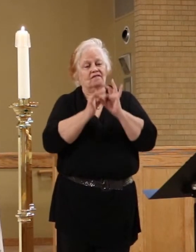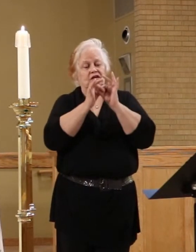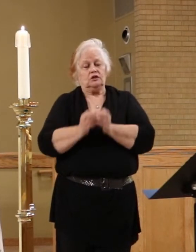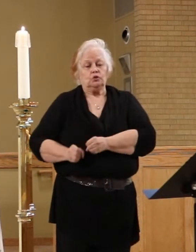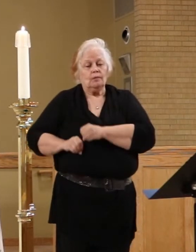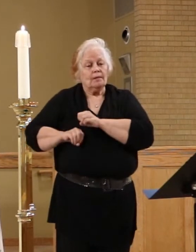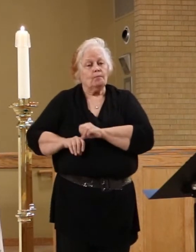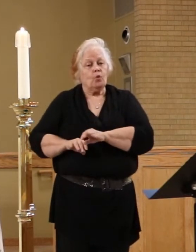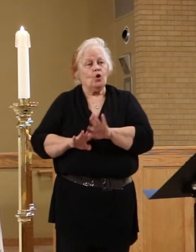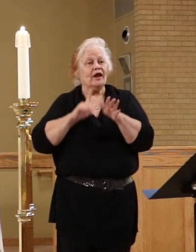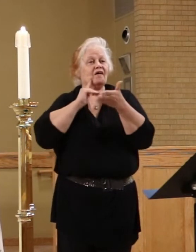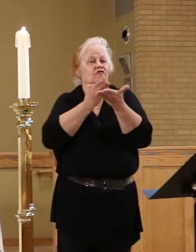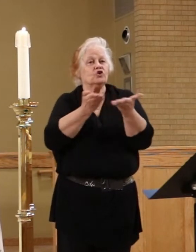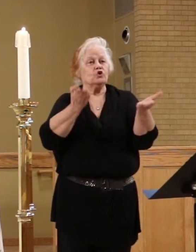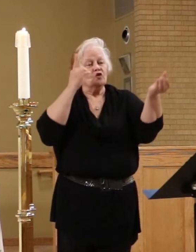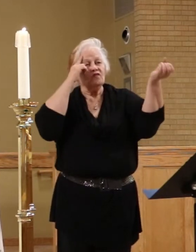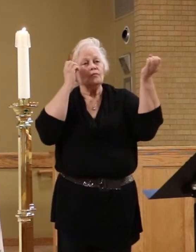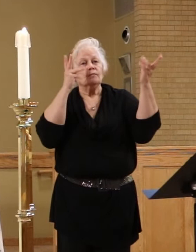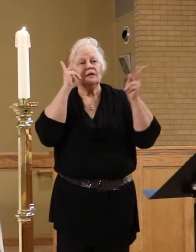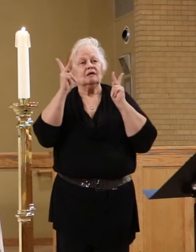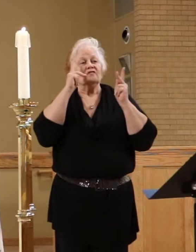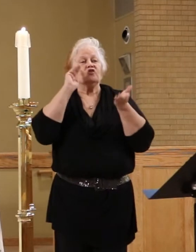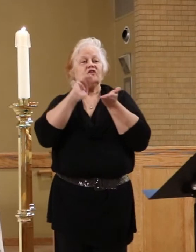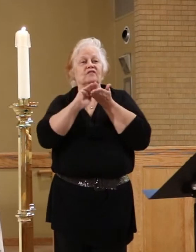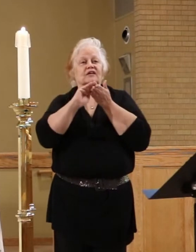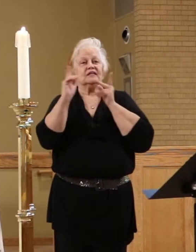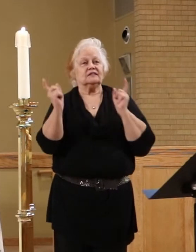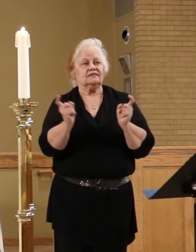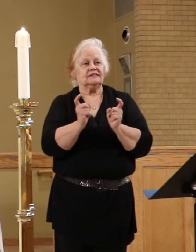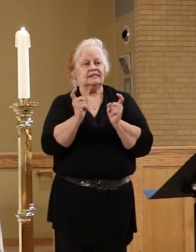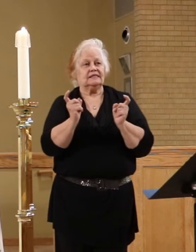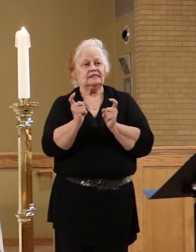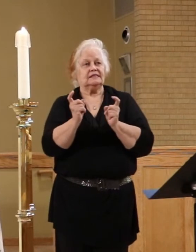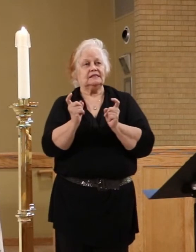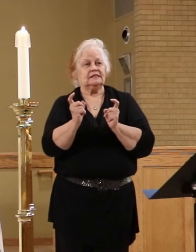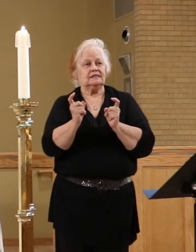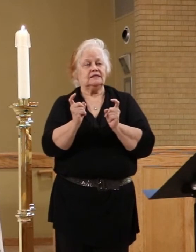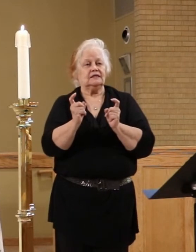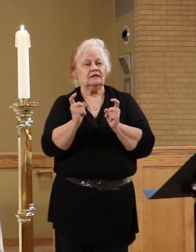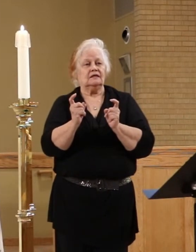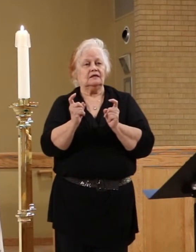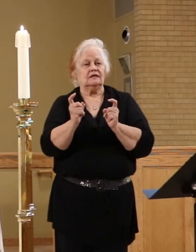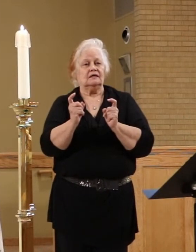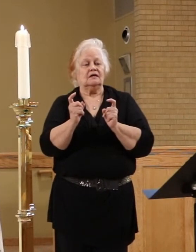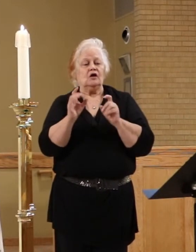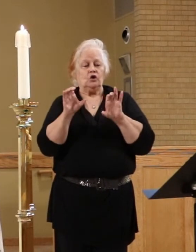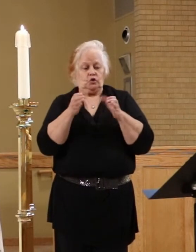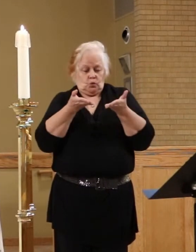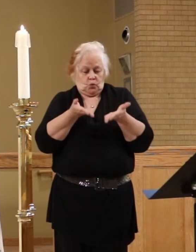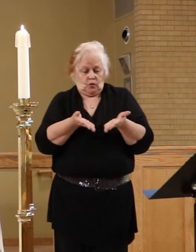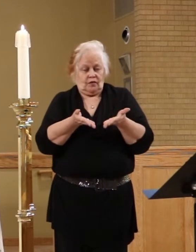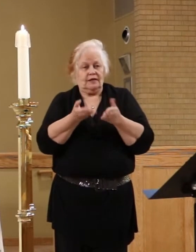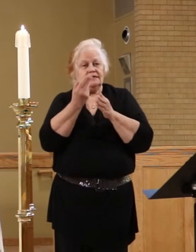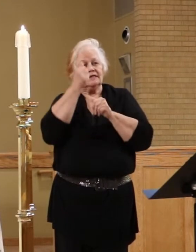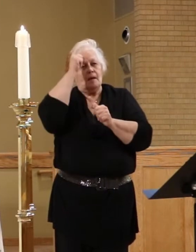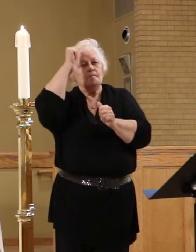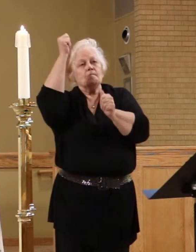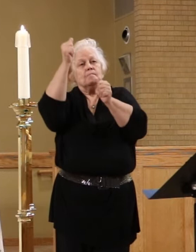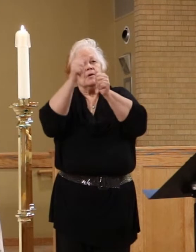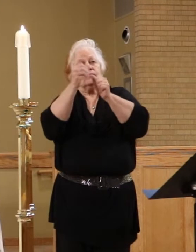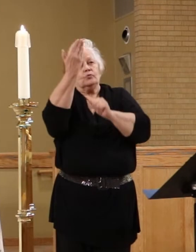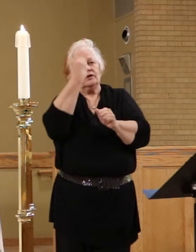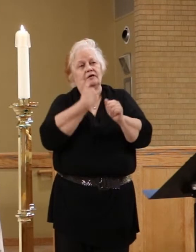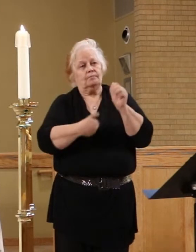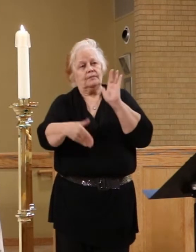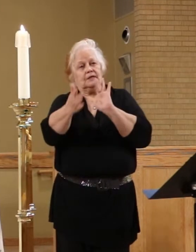will be poured out for you and for many for the forgiveness of sins. Do this in memory of